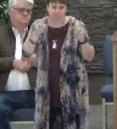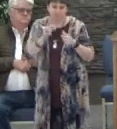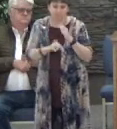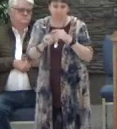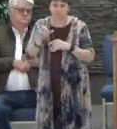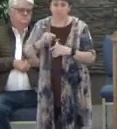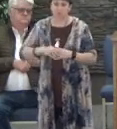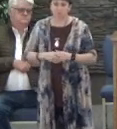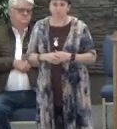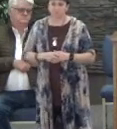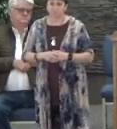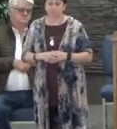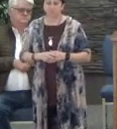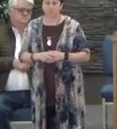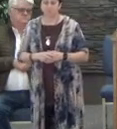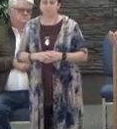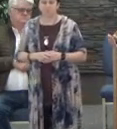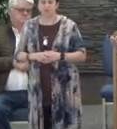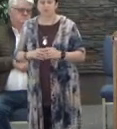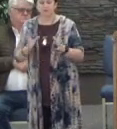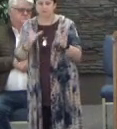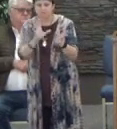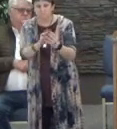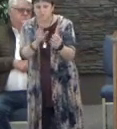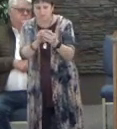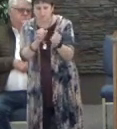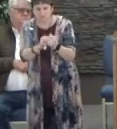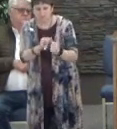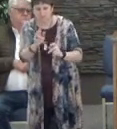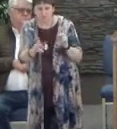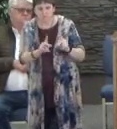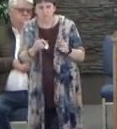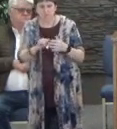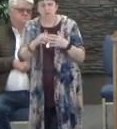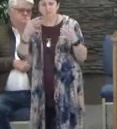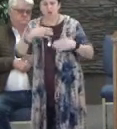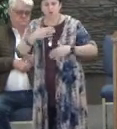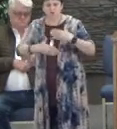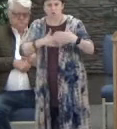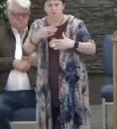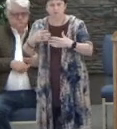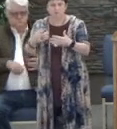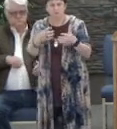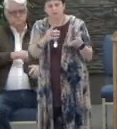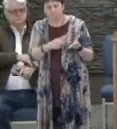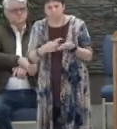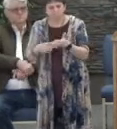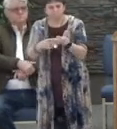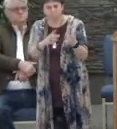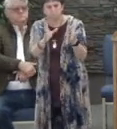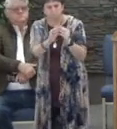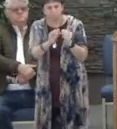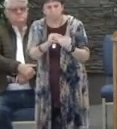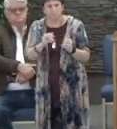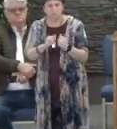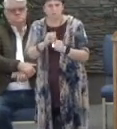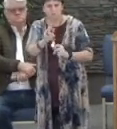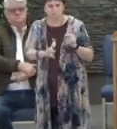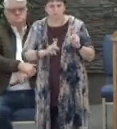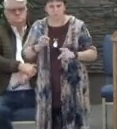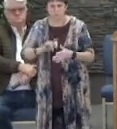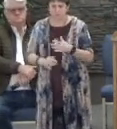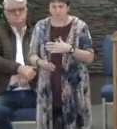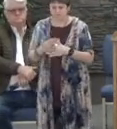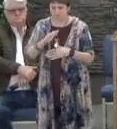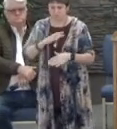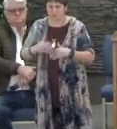20. They consult with the people, and that's a big part of our process that we're going to outline this